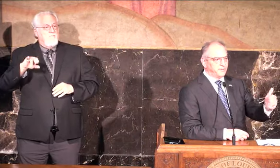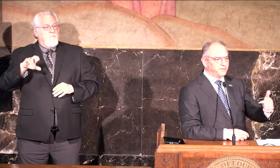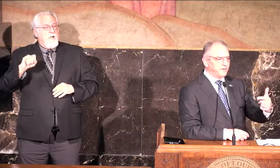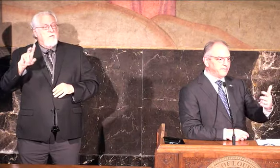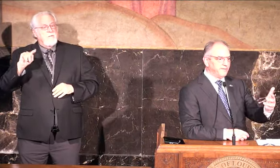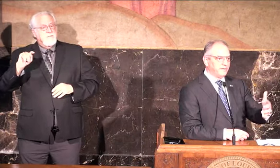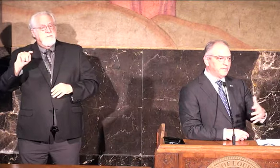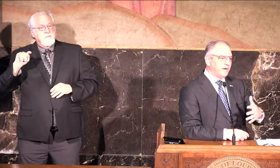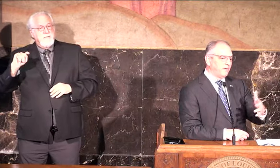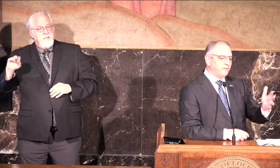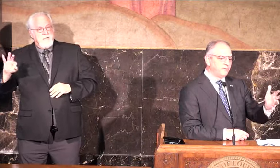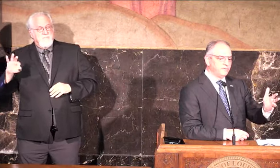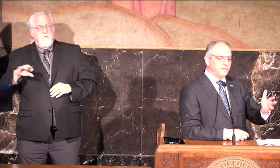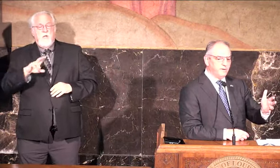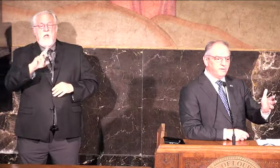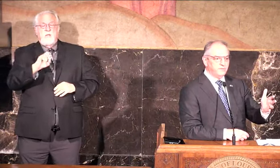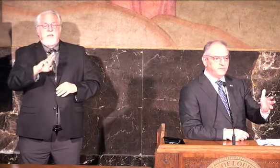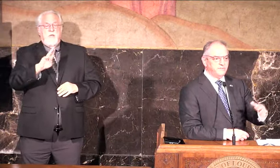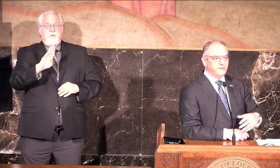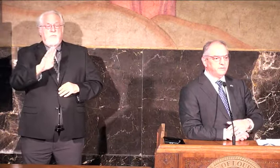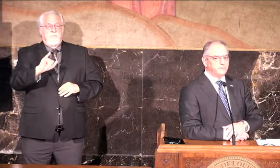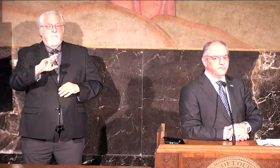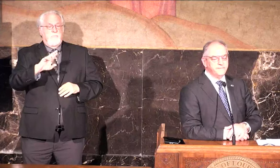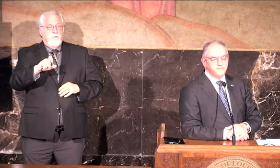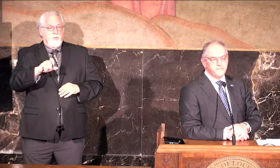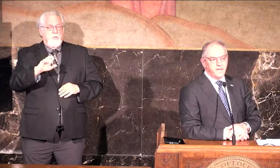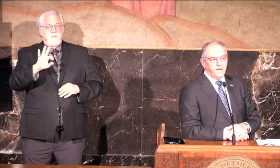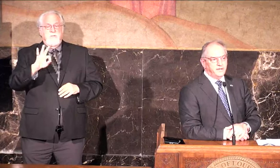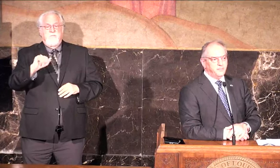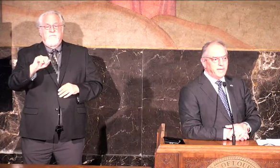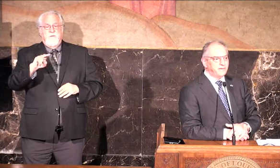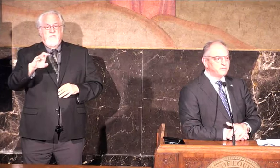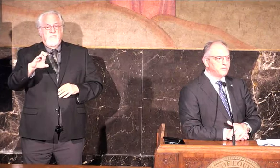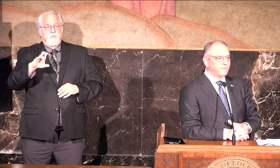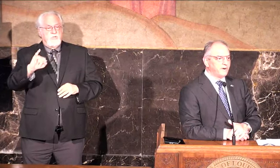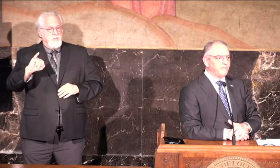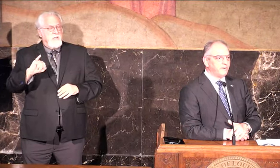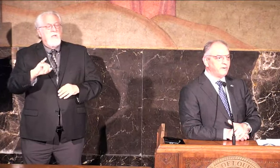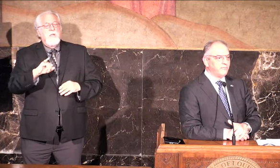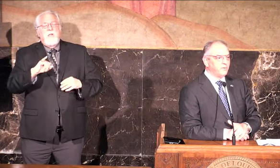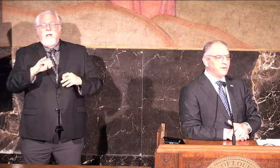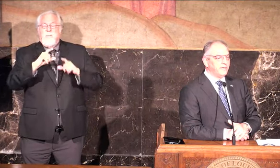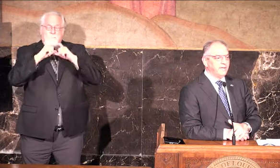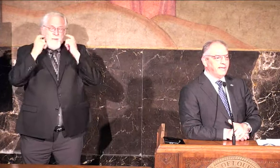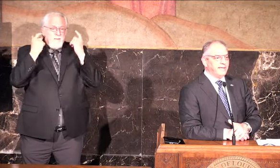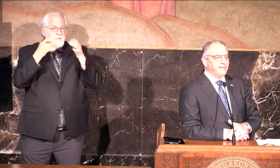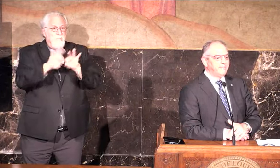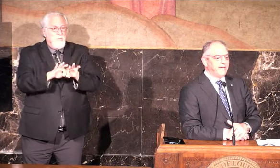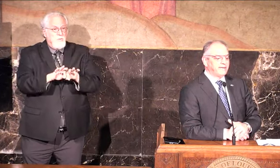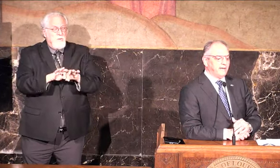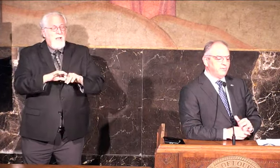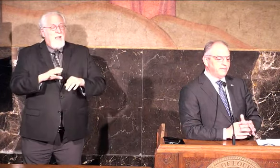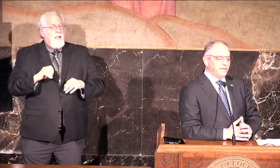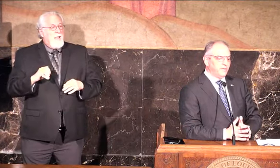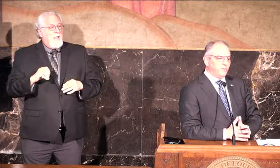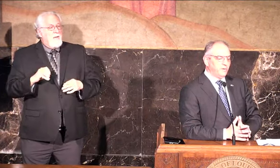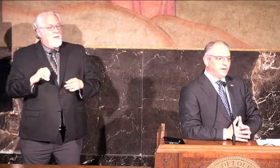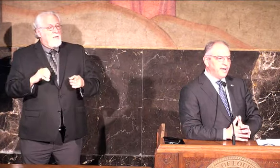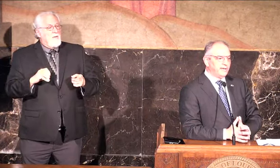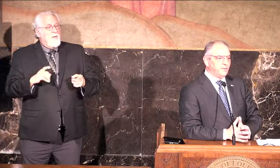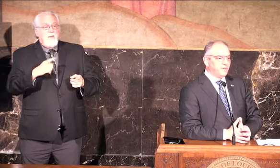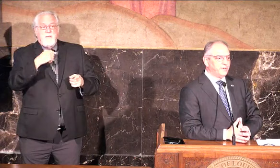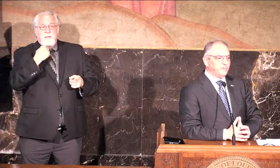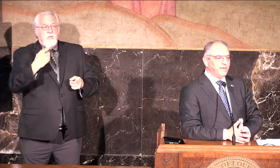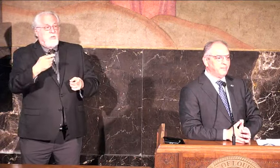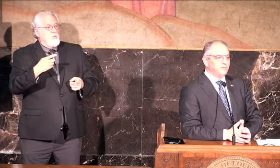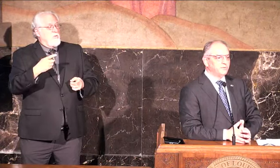Dr. Birx, Dr. Fauci, all of those individuals, masks are very, very important. And in fact, I will tell you, we're